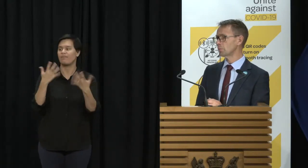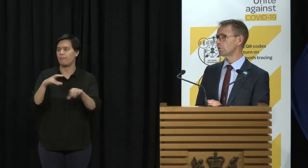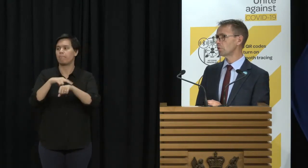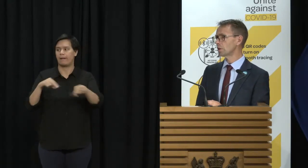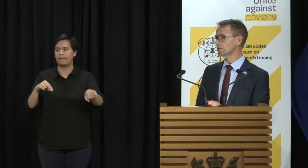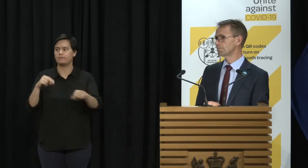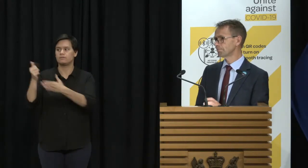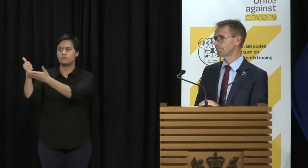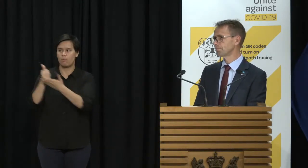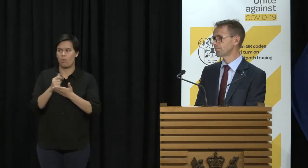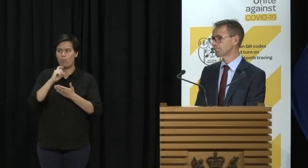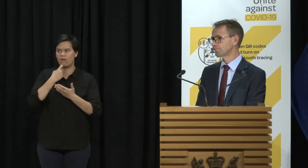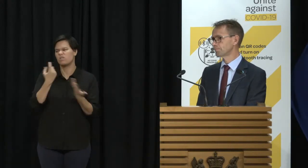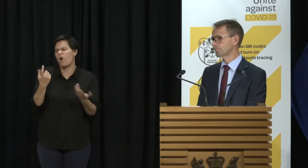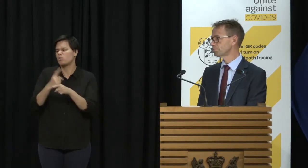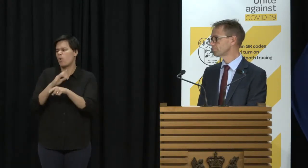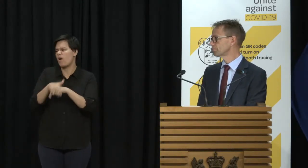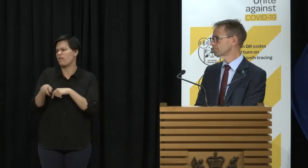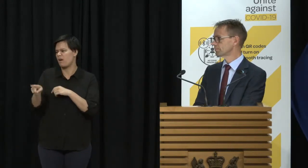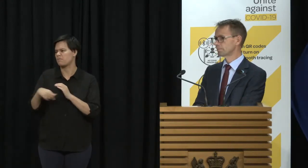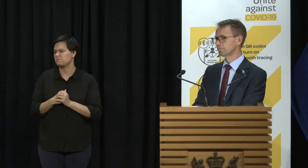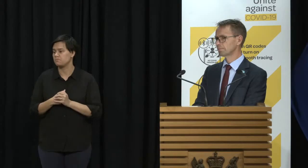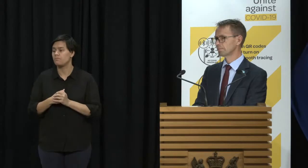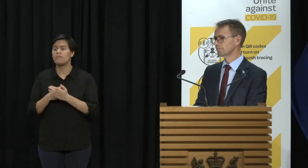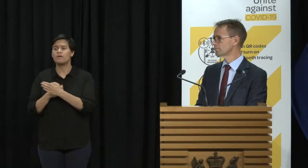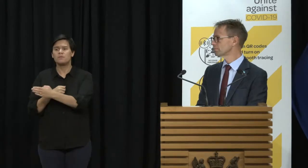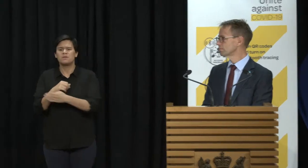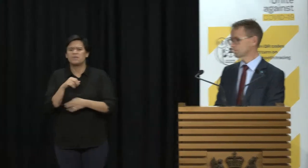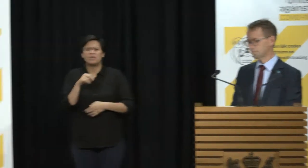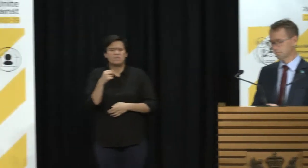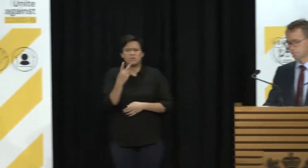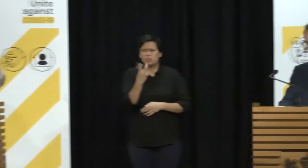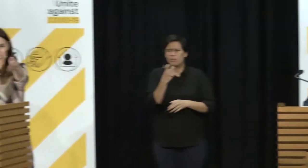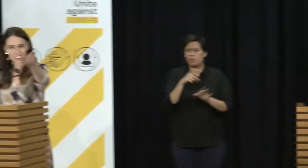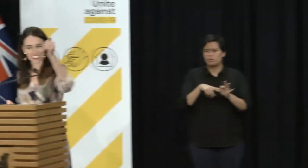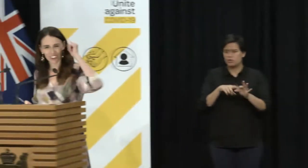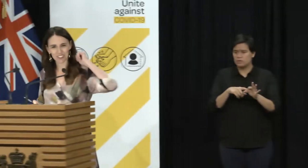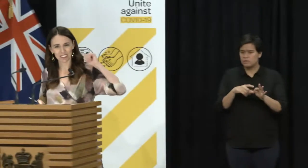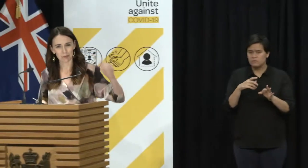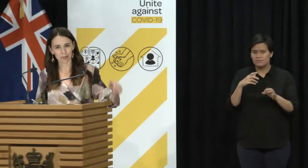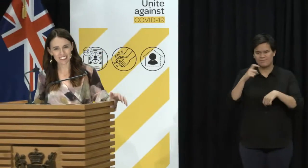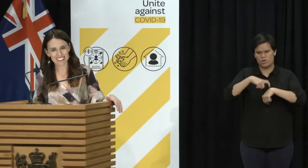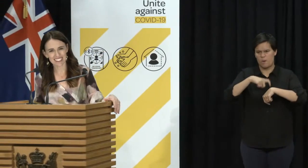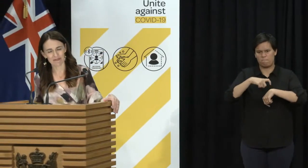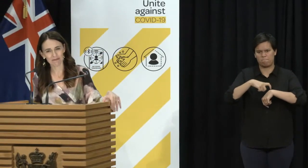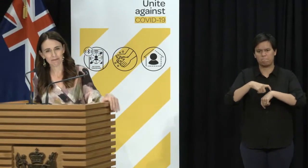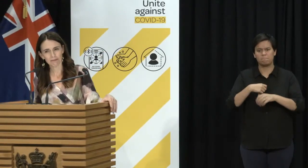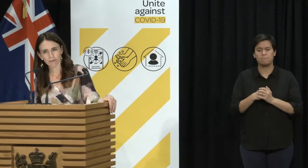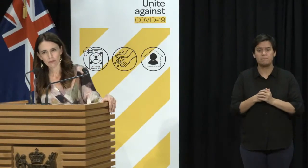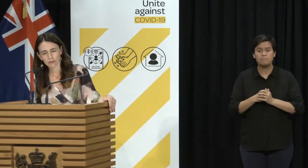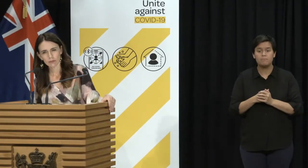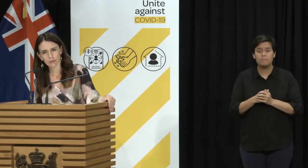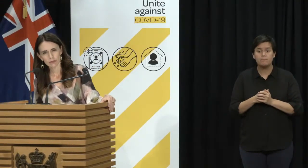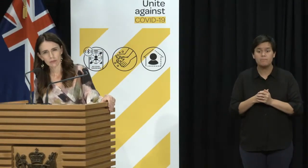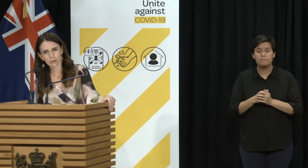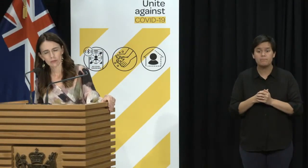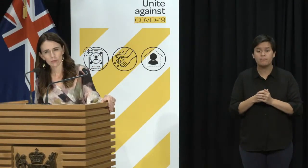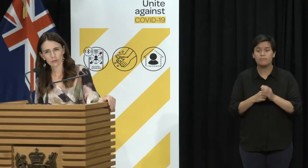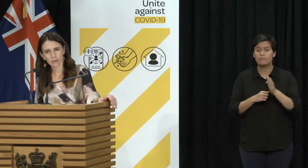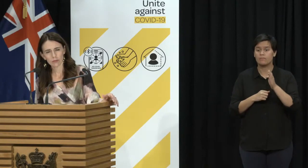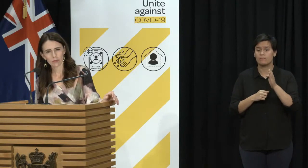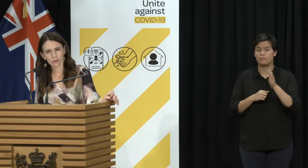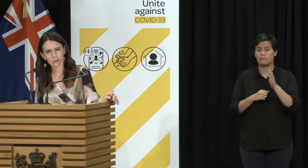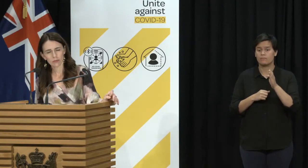of their support for us. Look, I'm just going to have the last couple of questions because unfortunately time is upon us. Justin. I just wanted to ask about that actually.